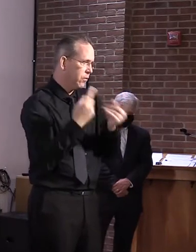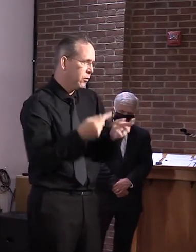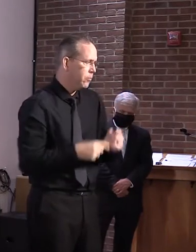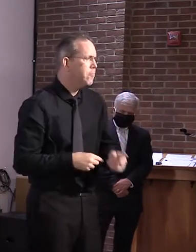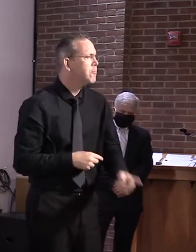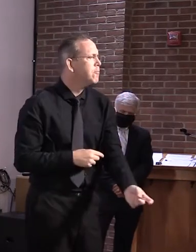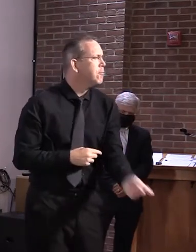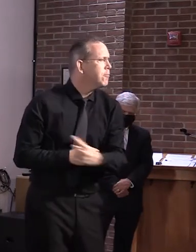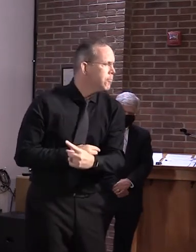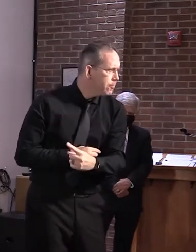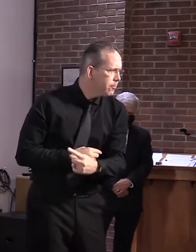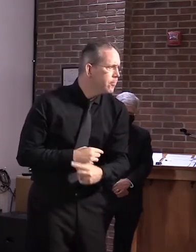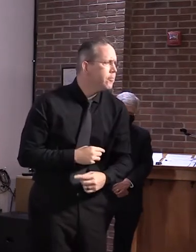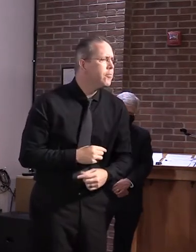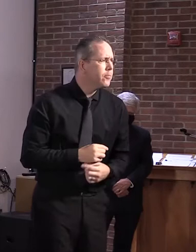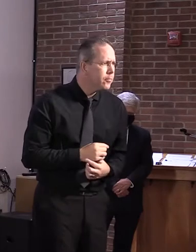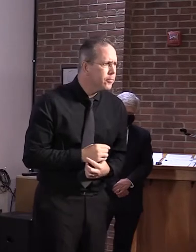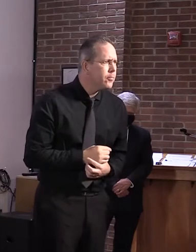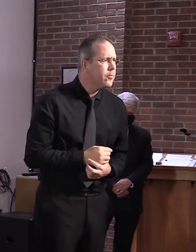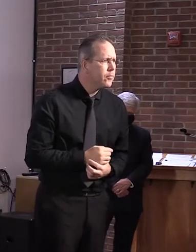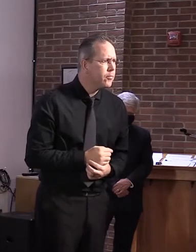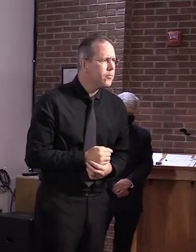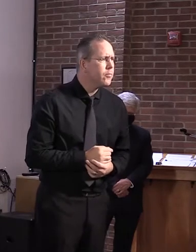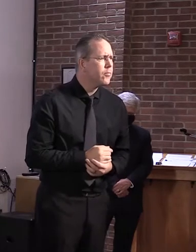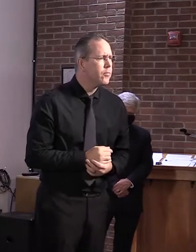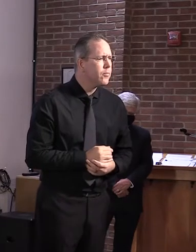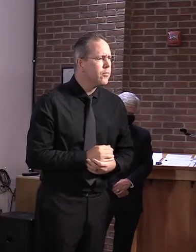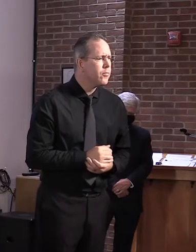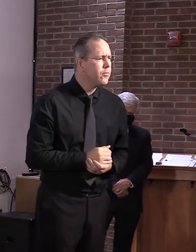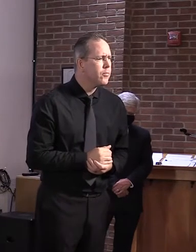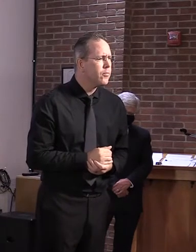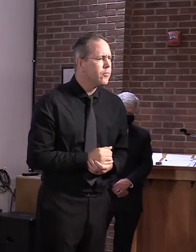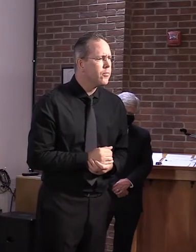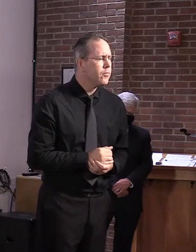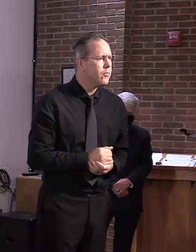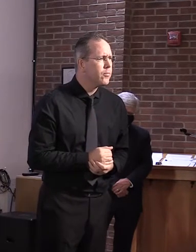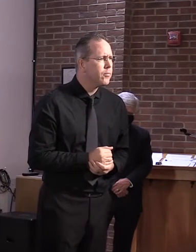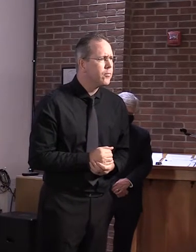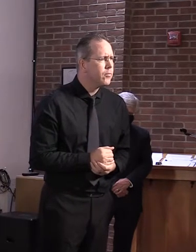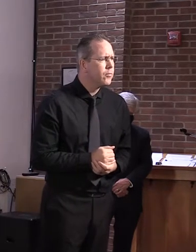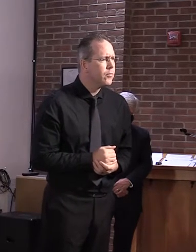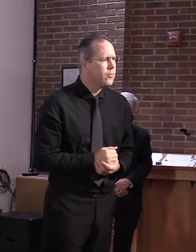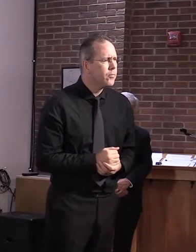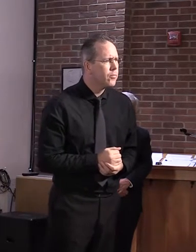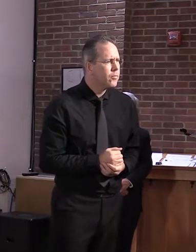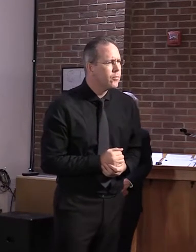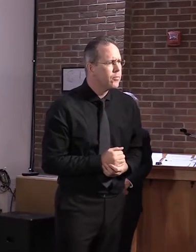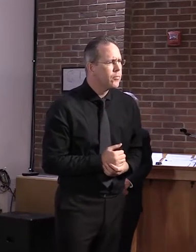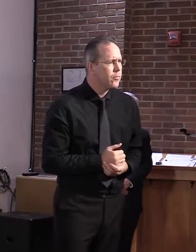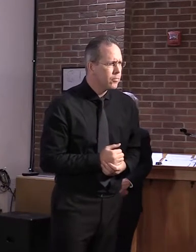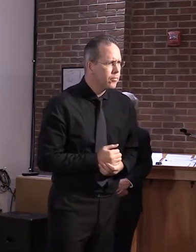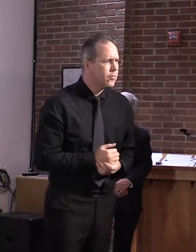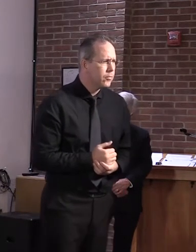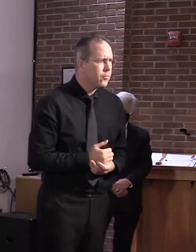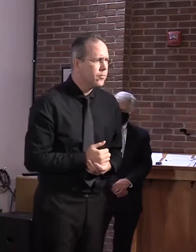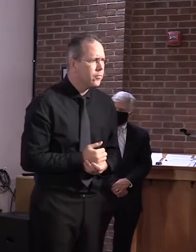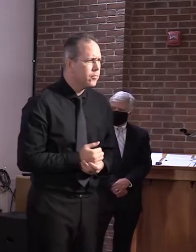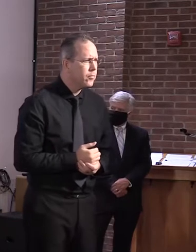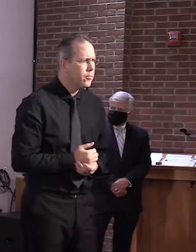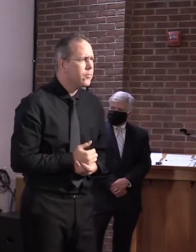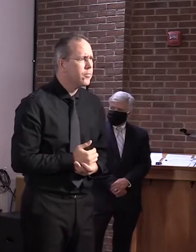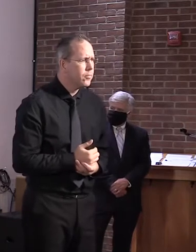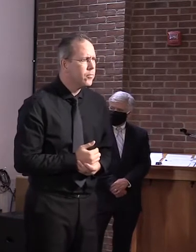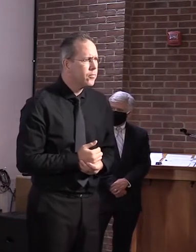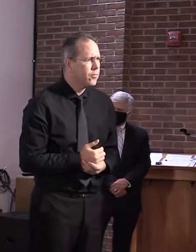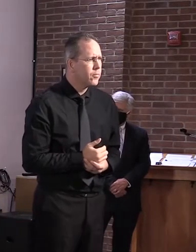other businesses have been asked to limit their patrons to a certain percentage of capacity. And I'm wondering, is